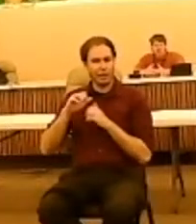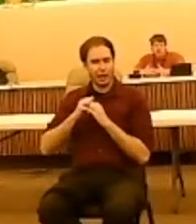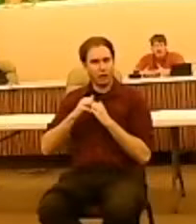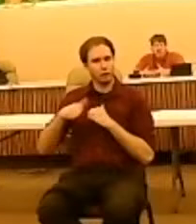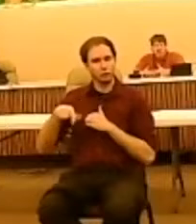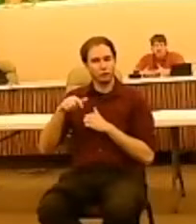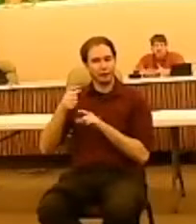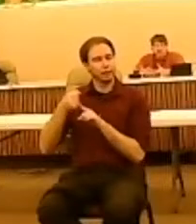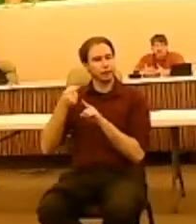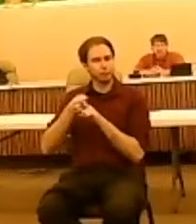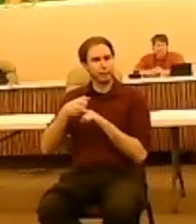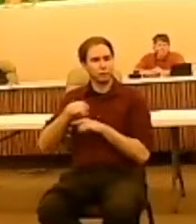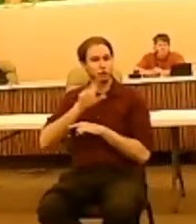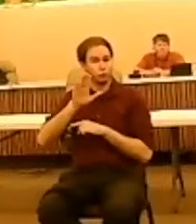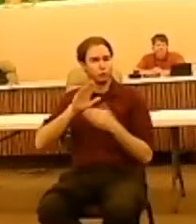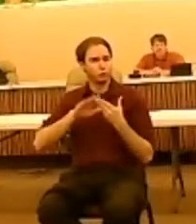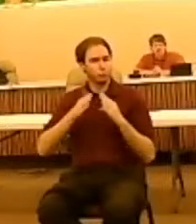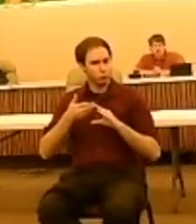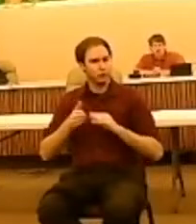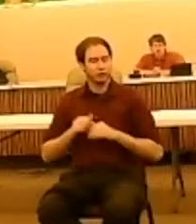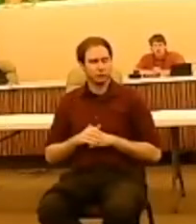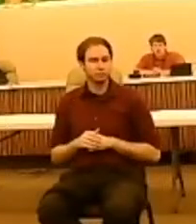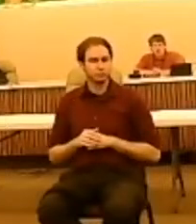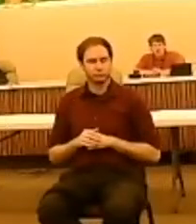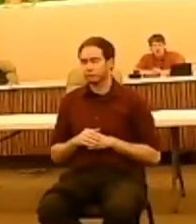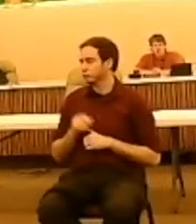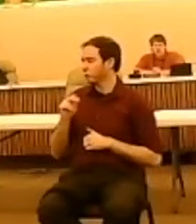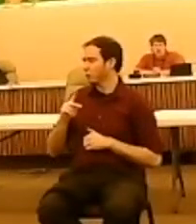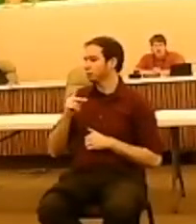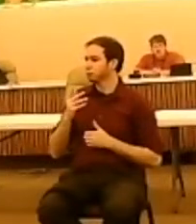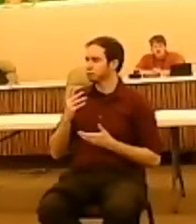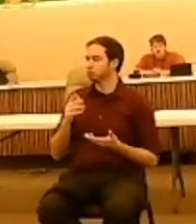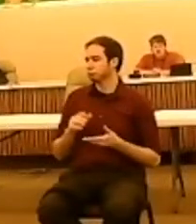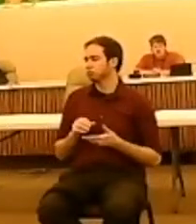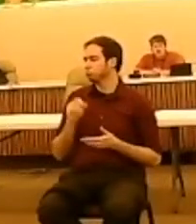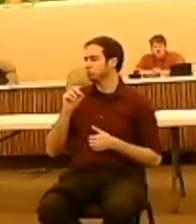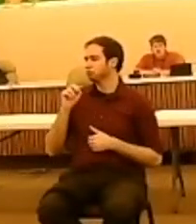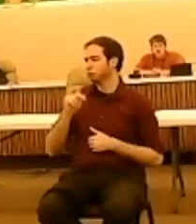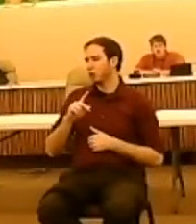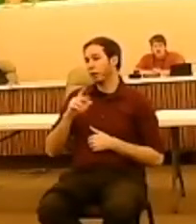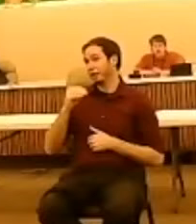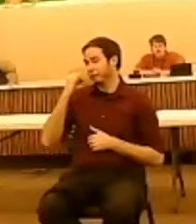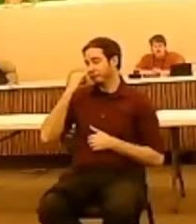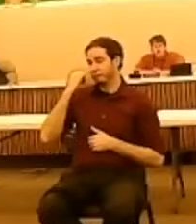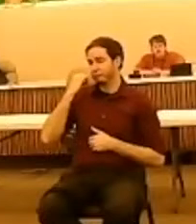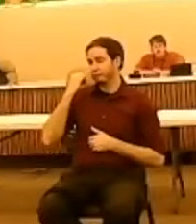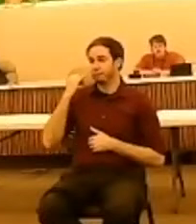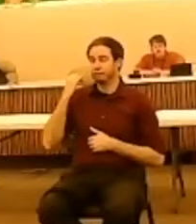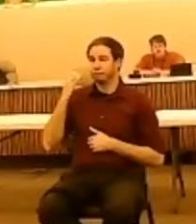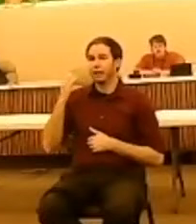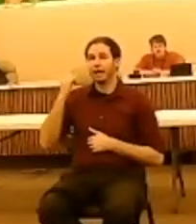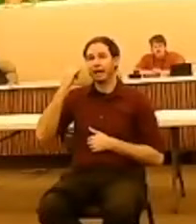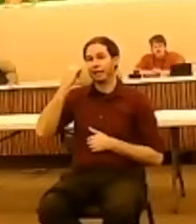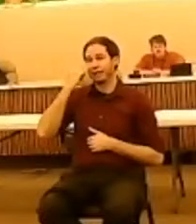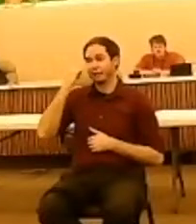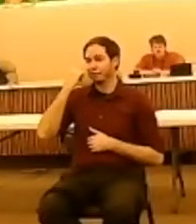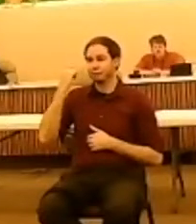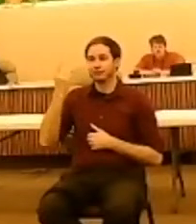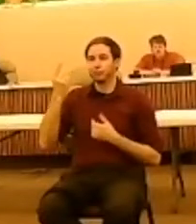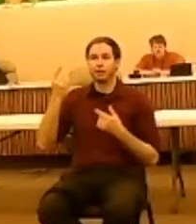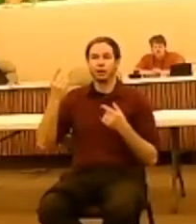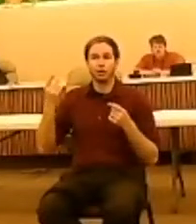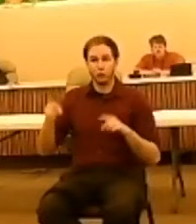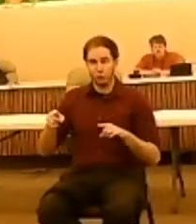potential impact to your houses. Okay. Well, okay. If something, if something was to occur